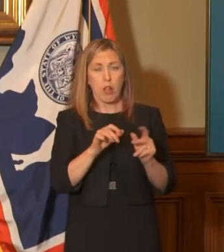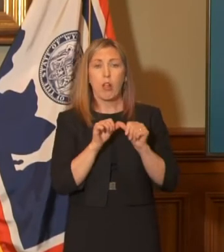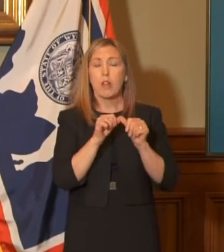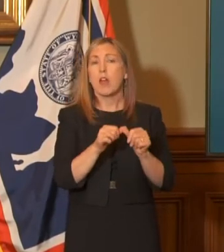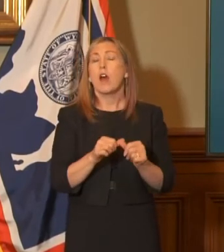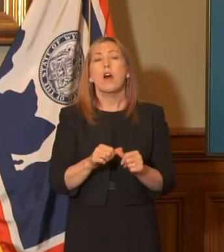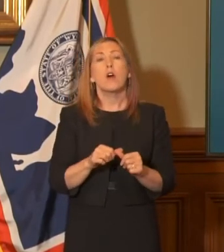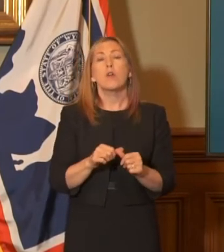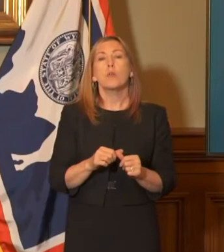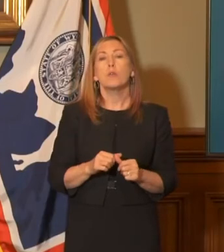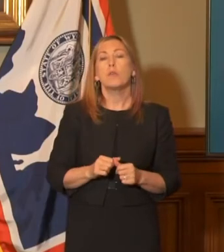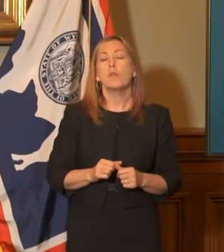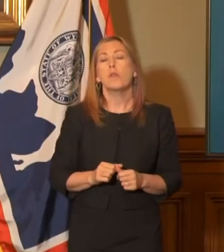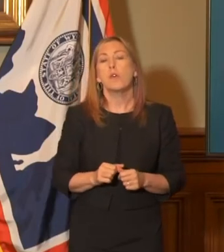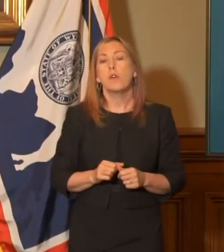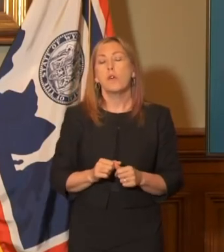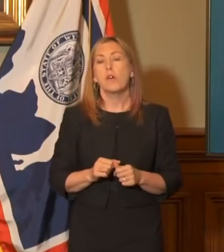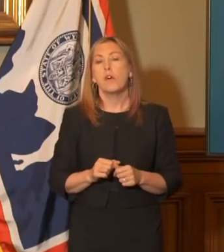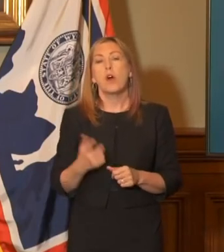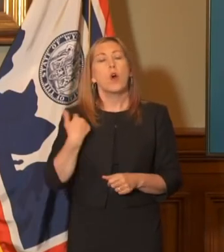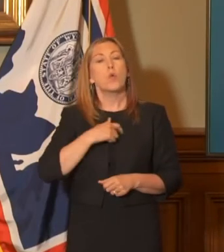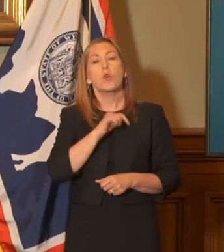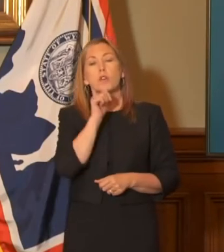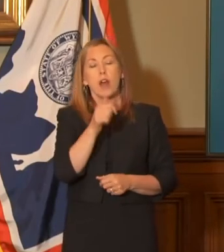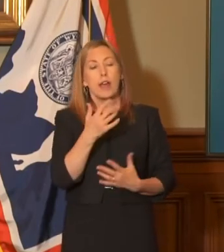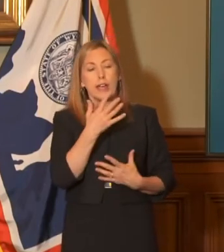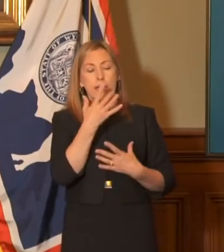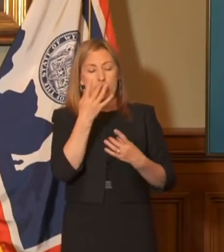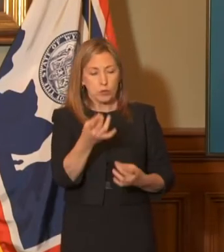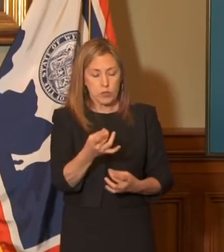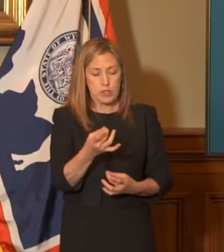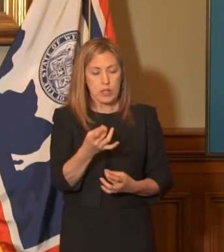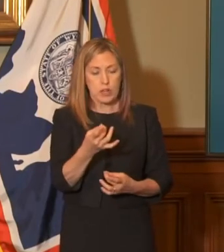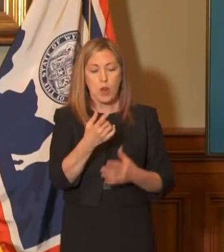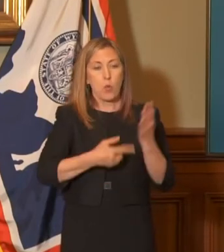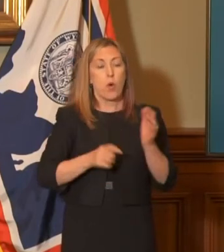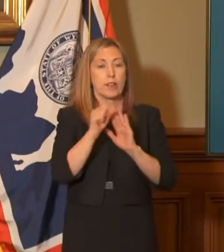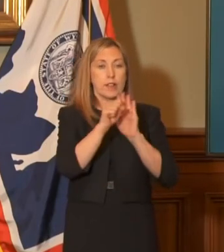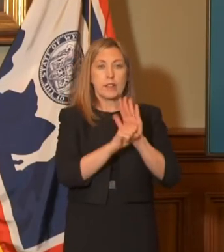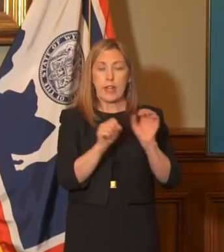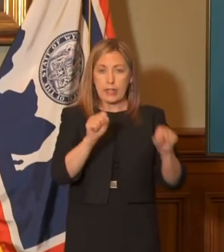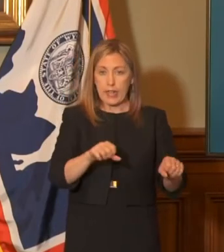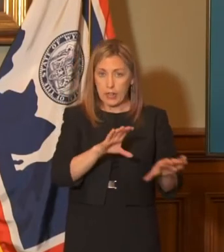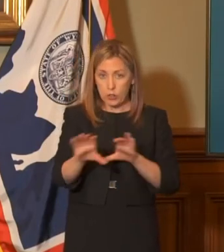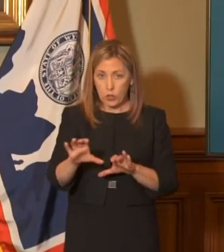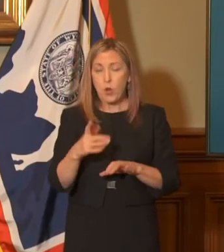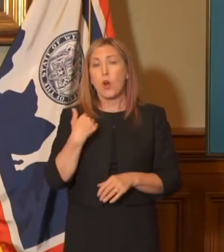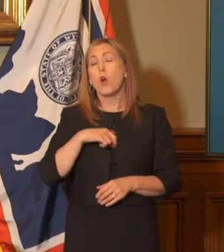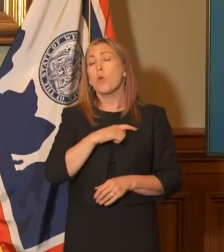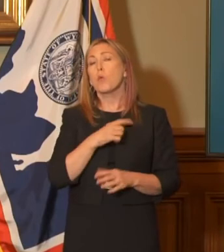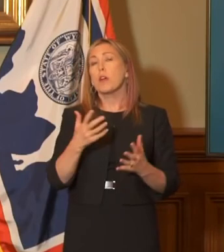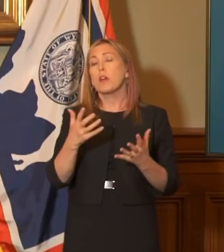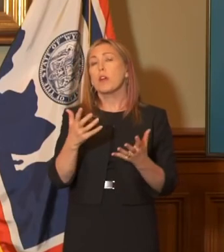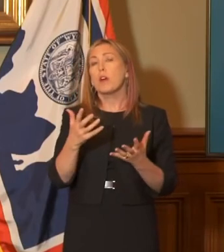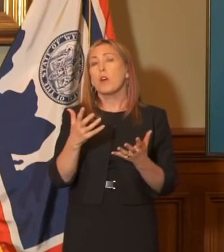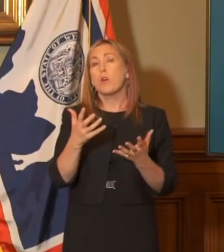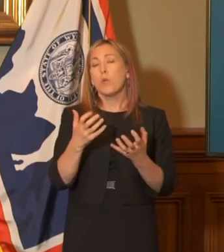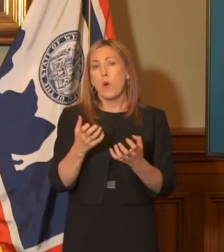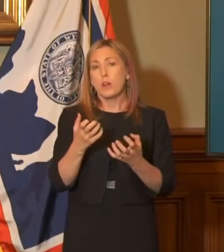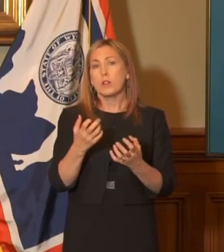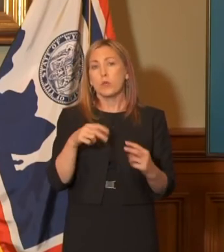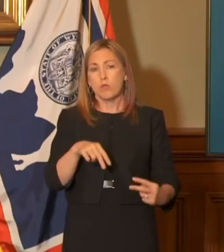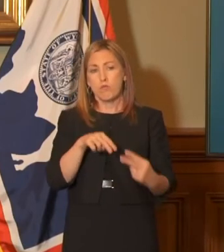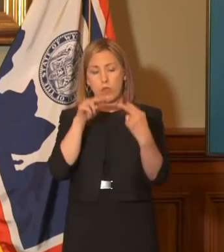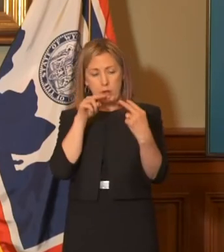not interested, and one of the things the state can do, probably better than almost any other, is that we can know, look in the